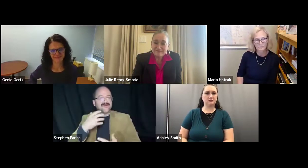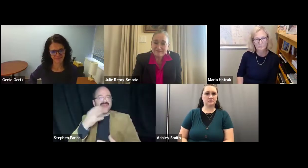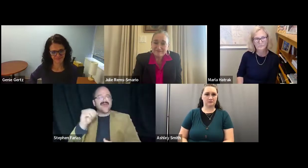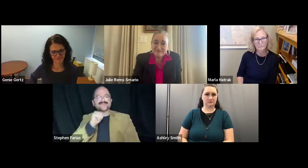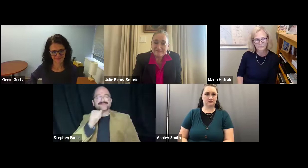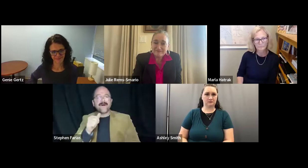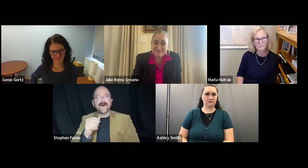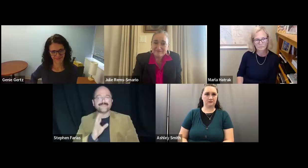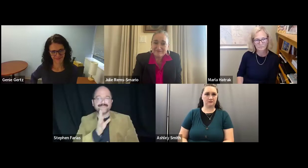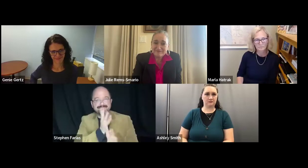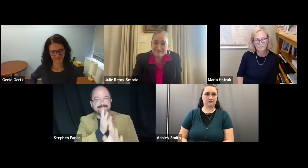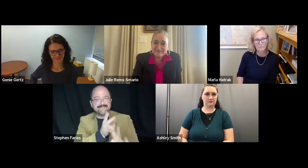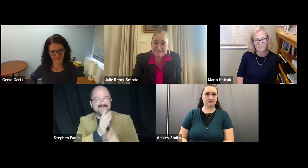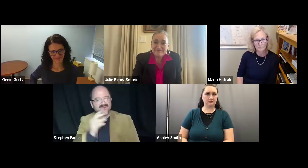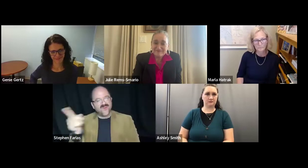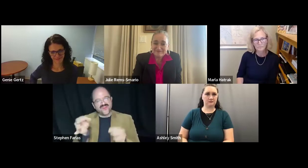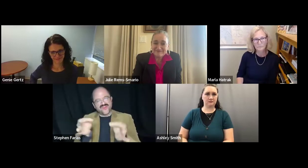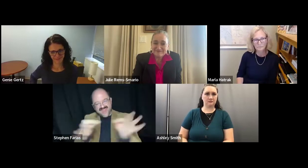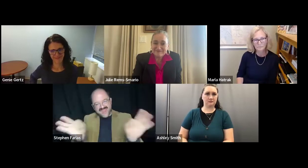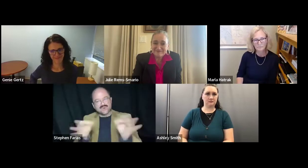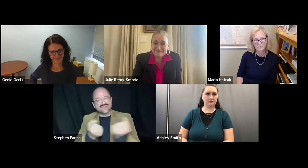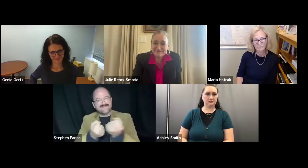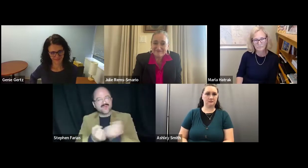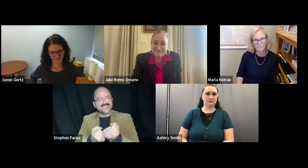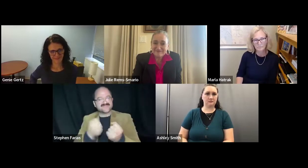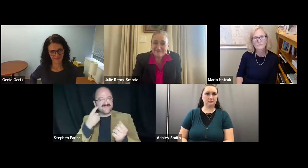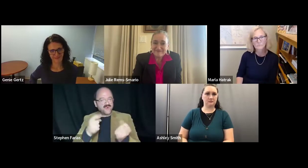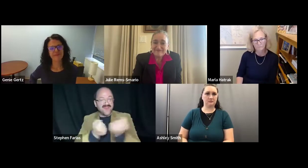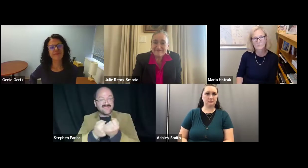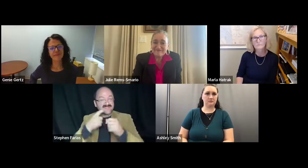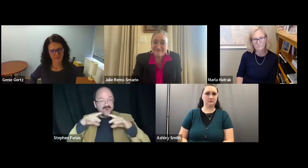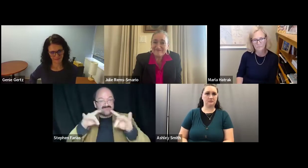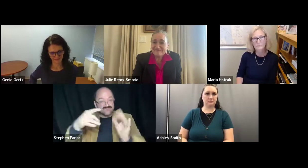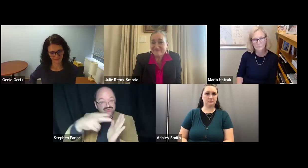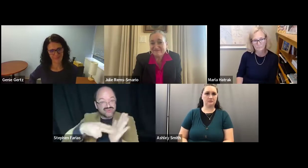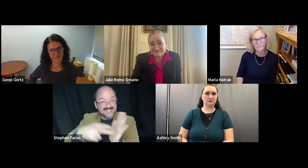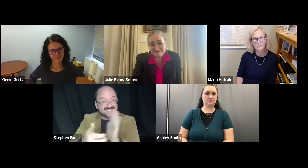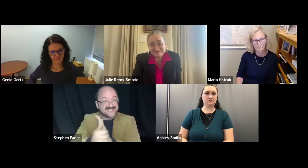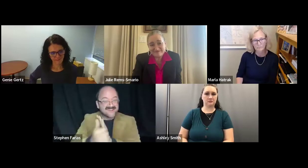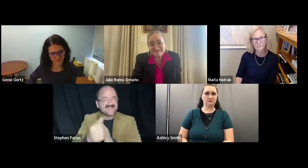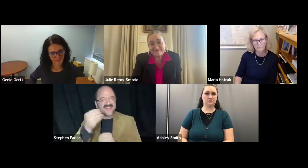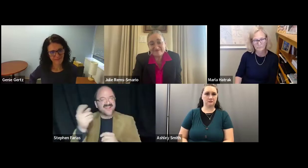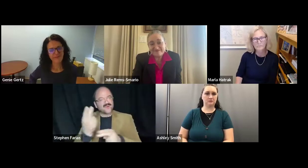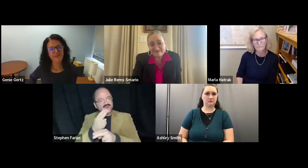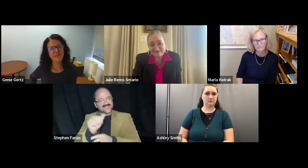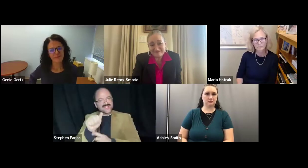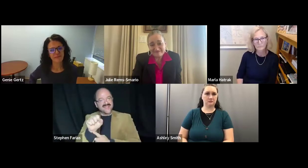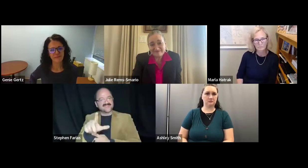work with me to educate these students collaboratively. Not necessarily for them to have spoken language, but just to advocate for the acquisition